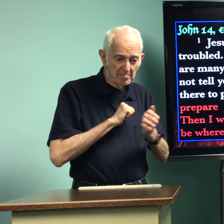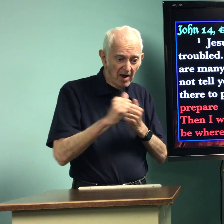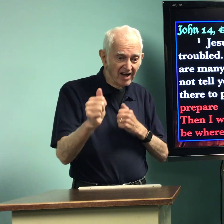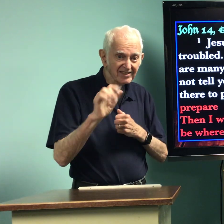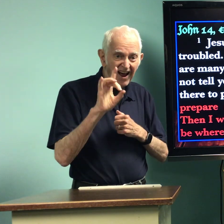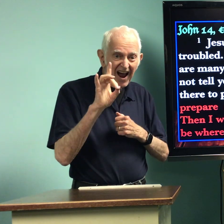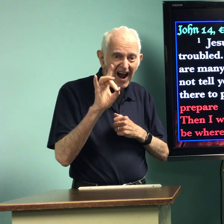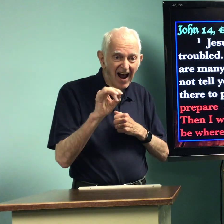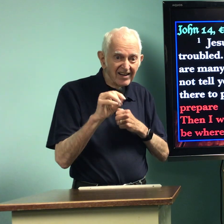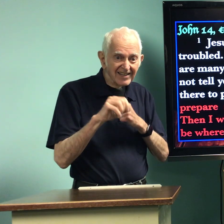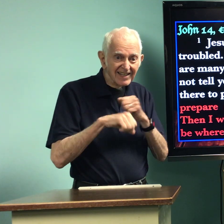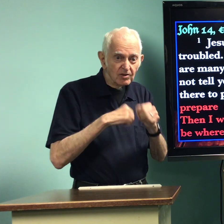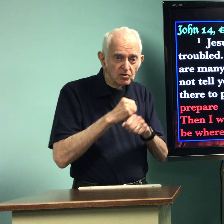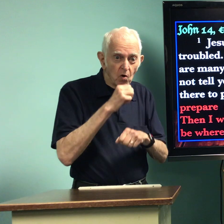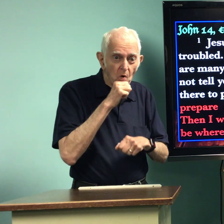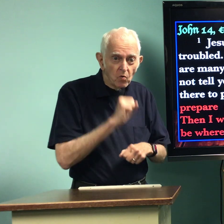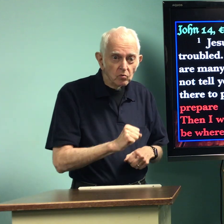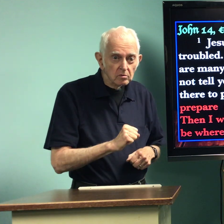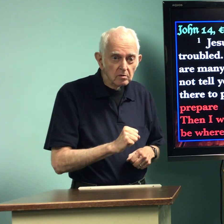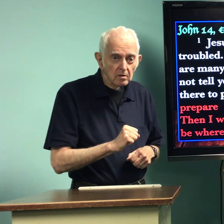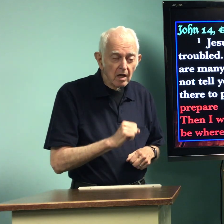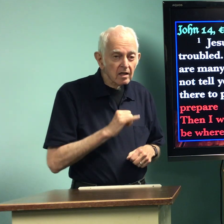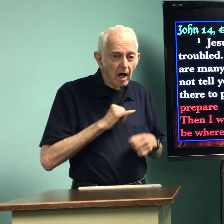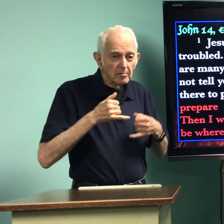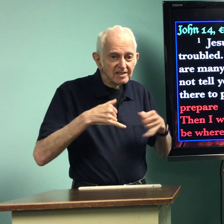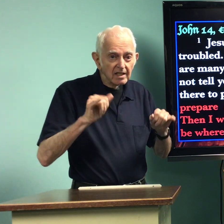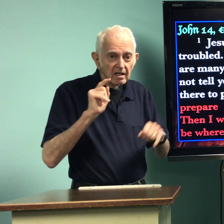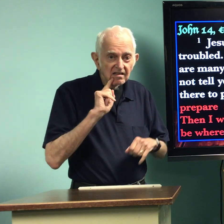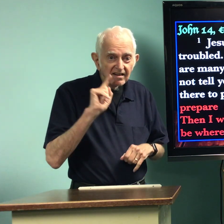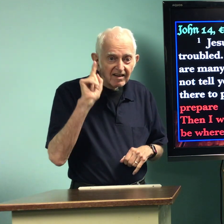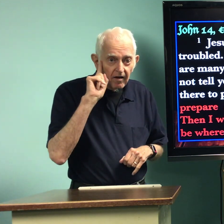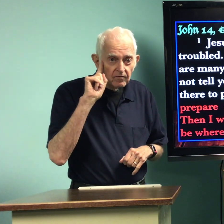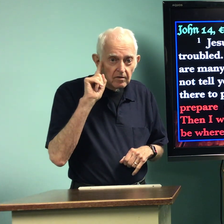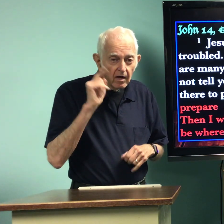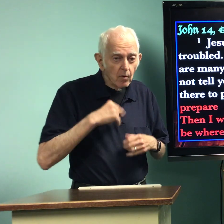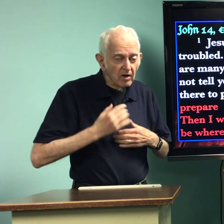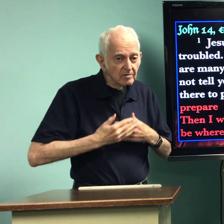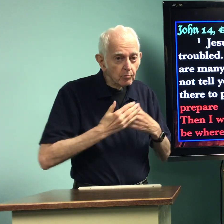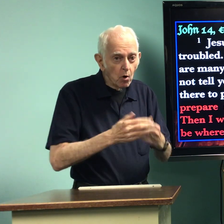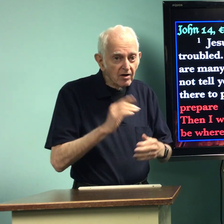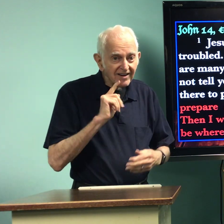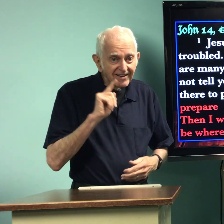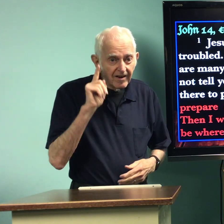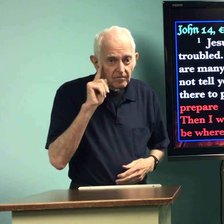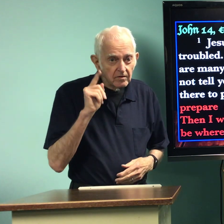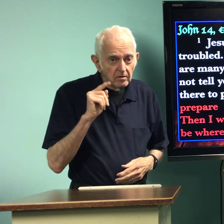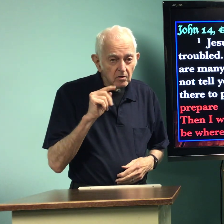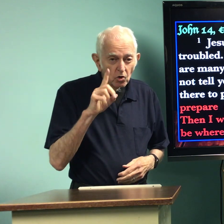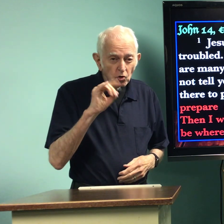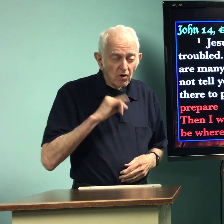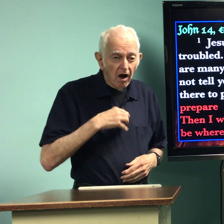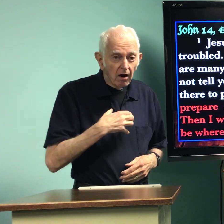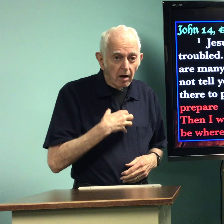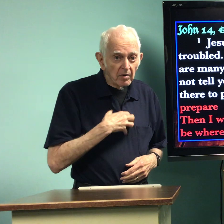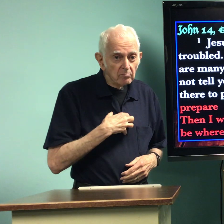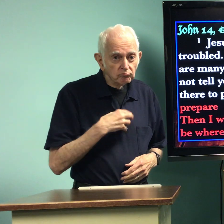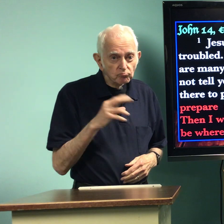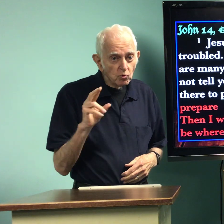I'm now past 80 years old, and I'm still deaf. I was born deaf. Do Do I